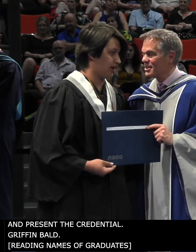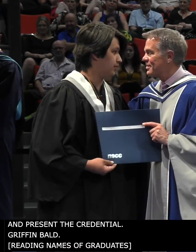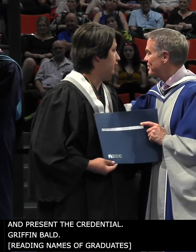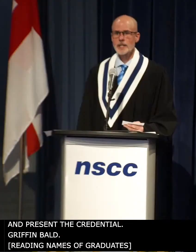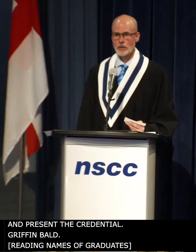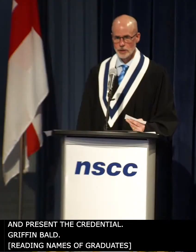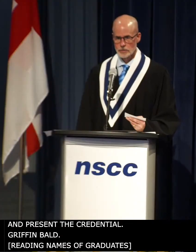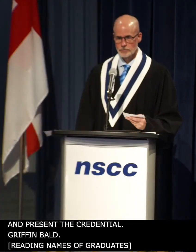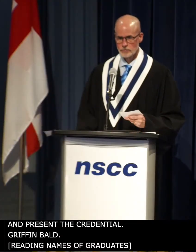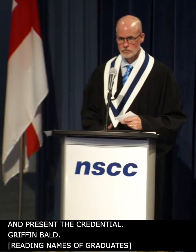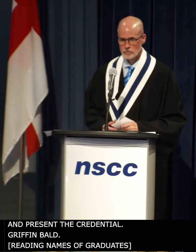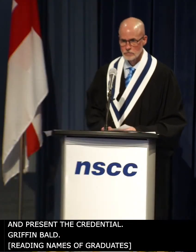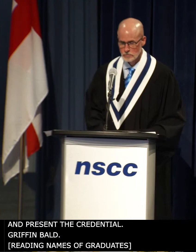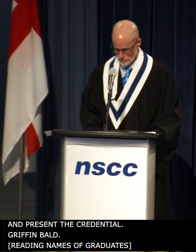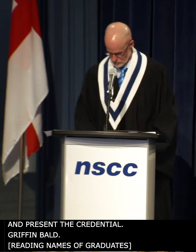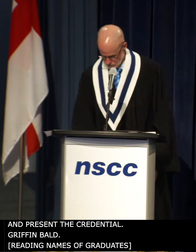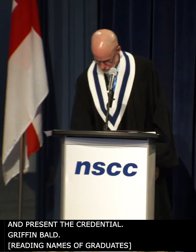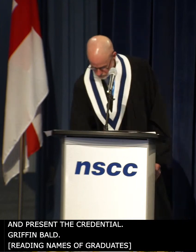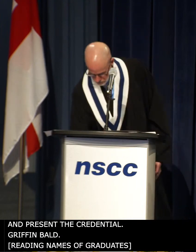Nicholas Garin.